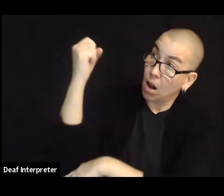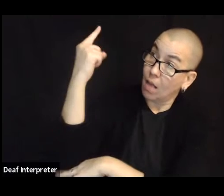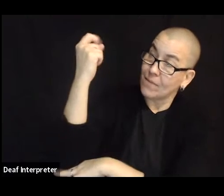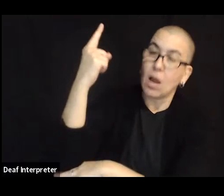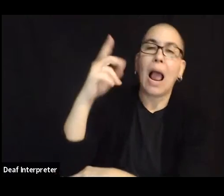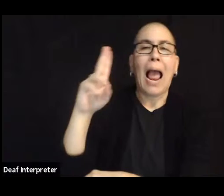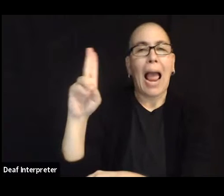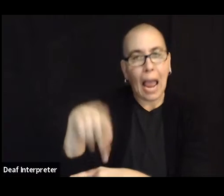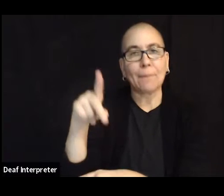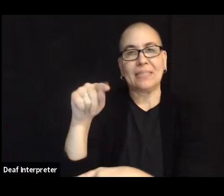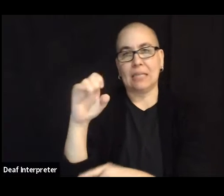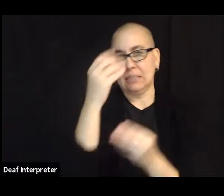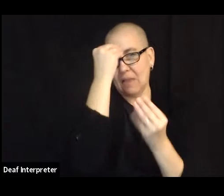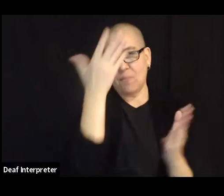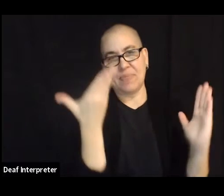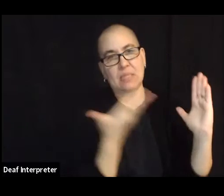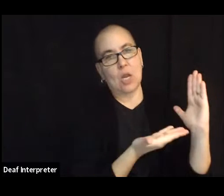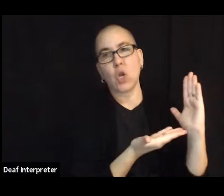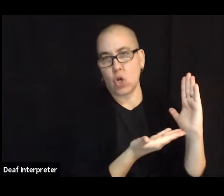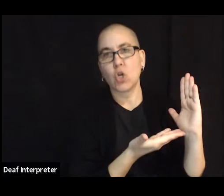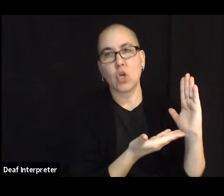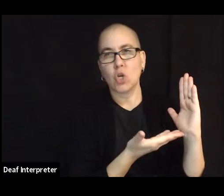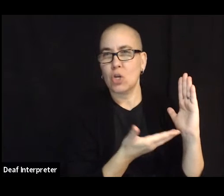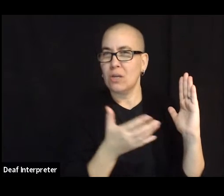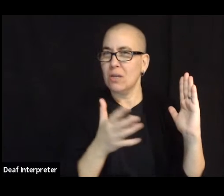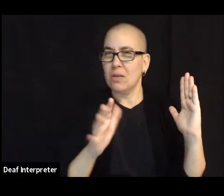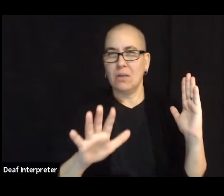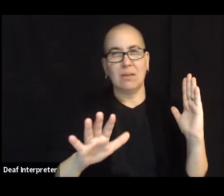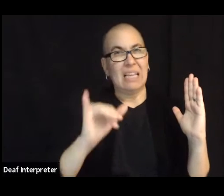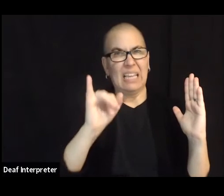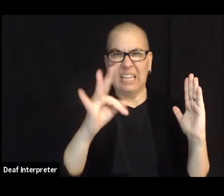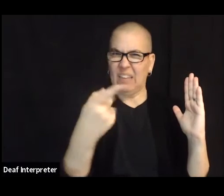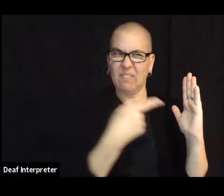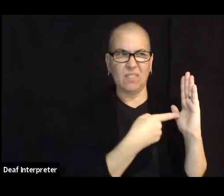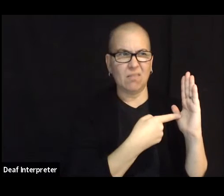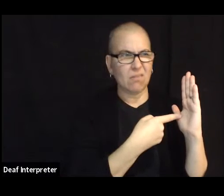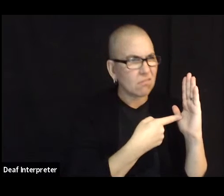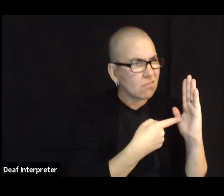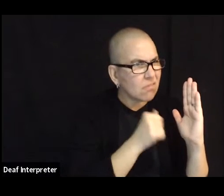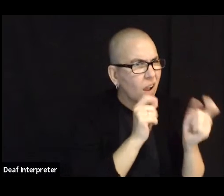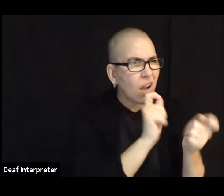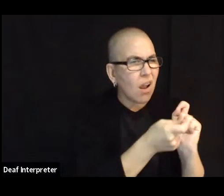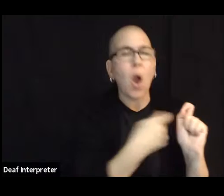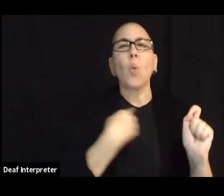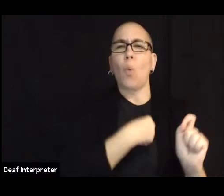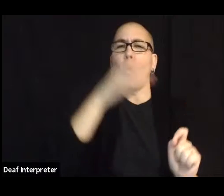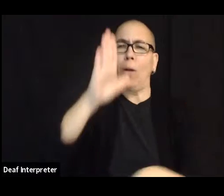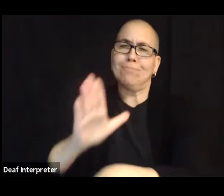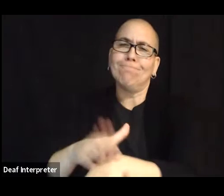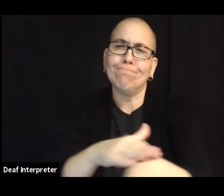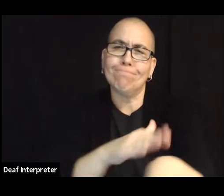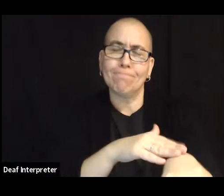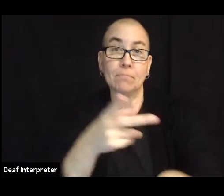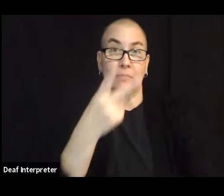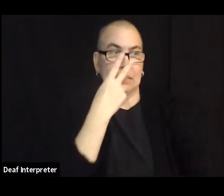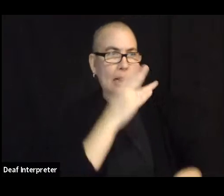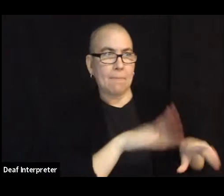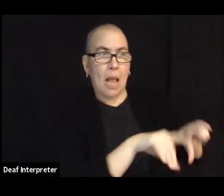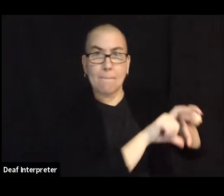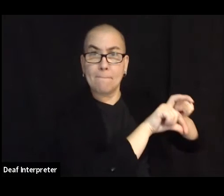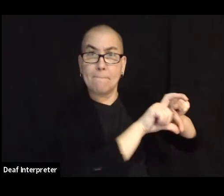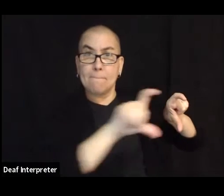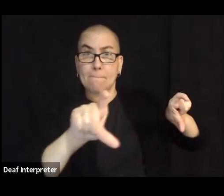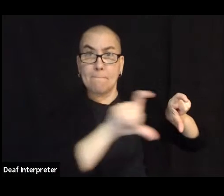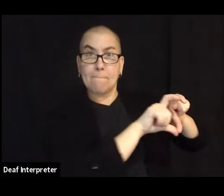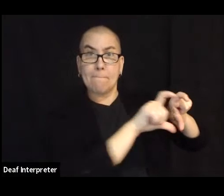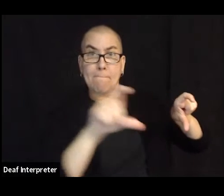information in the bottom blue bar is updated weekly, so we note that. There is currently a limited amount of vaccine available